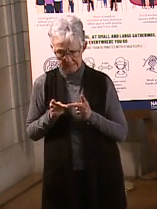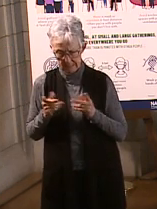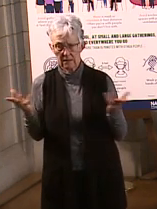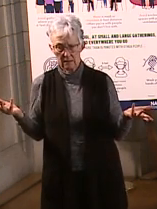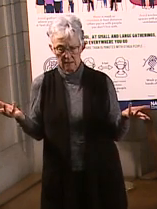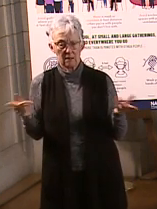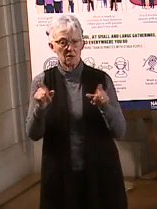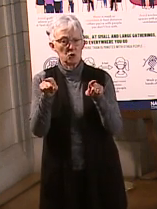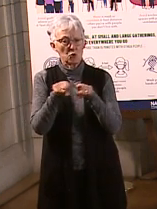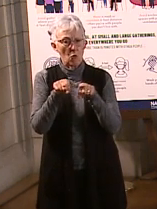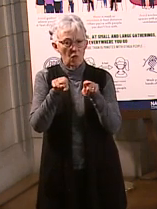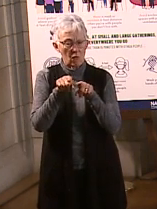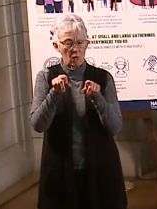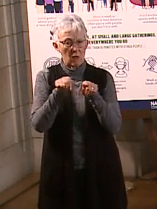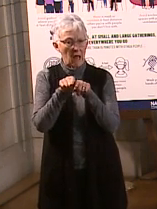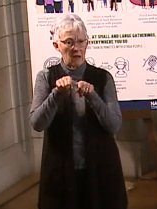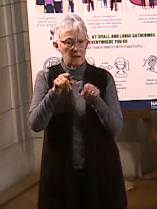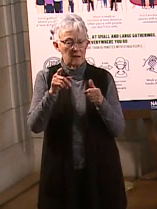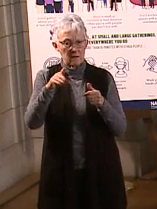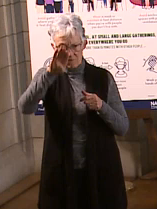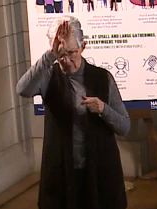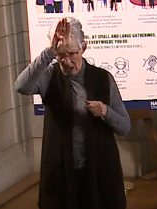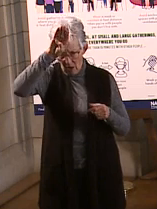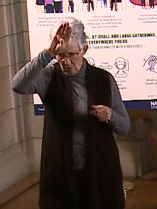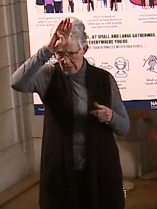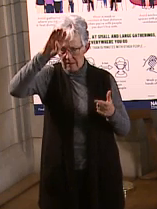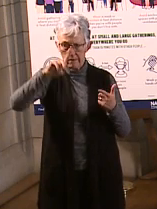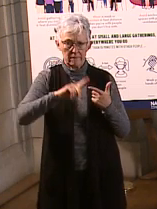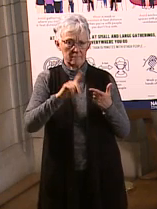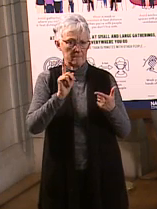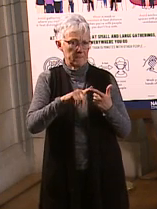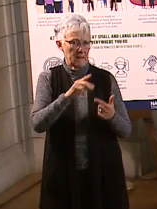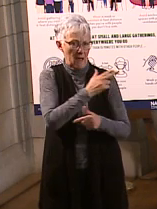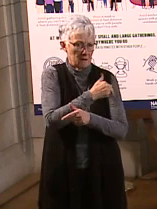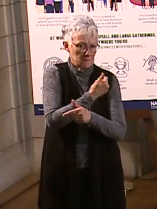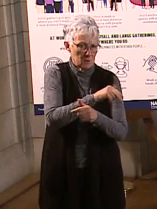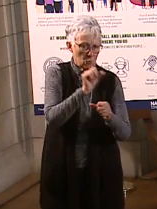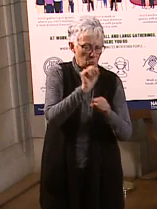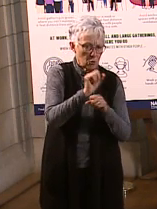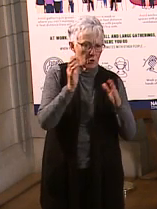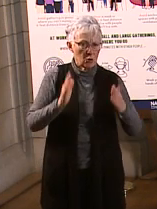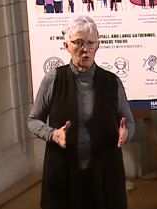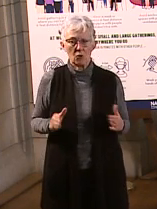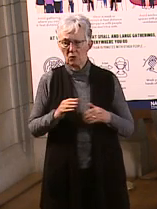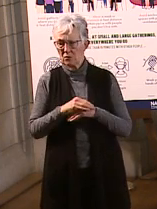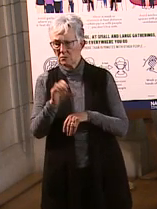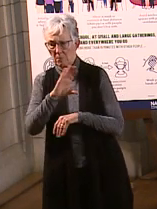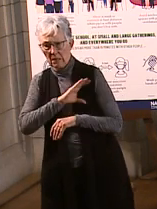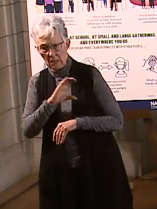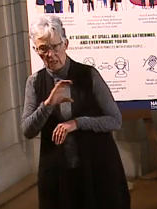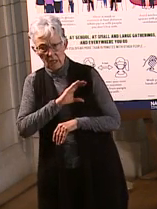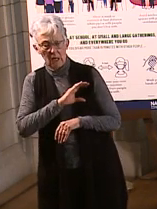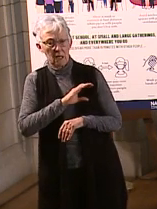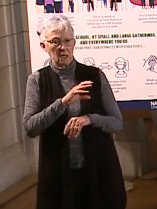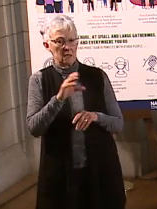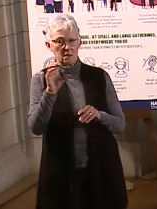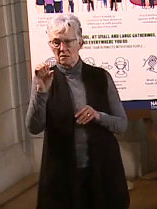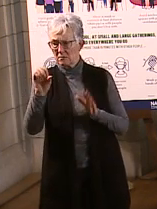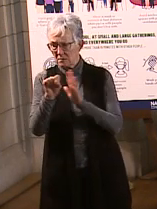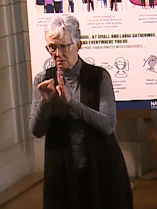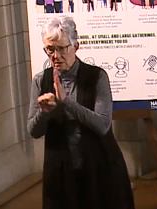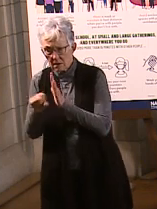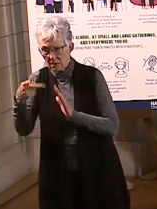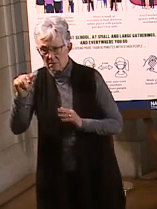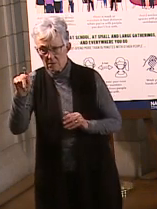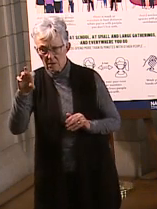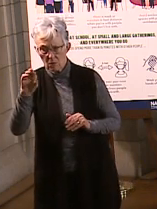first responders and law enforcement are tops in that category. That's public safety, making sure that the people who are keeping us safe are